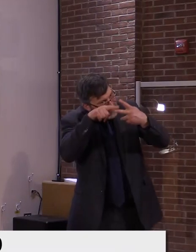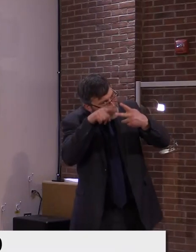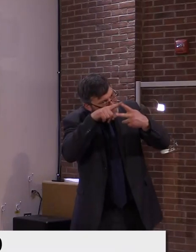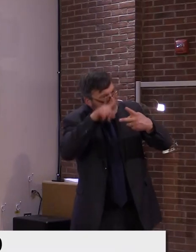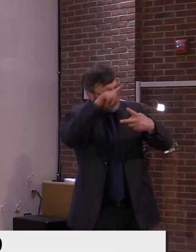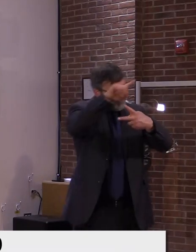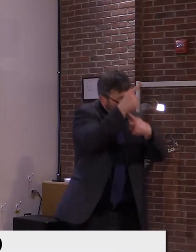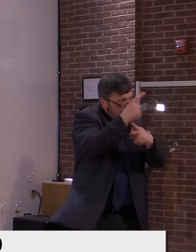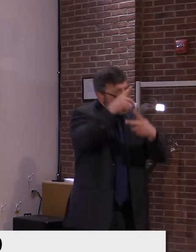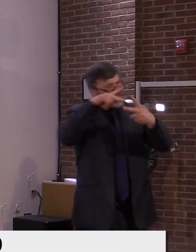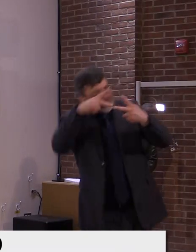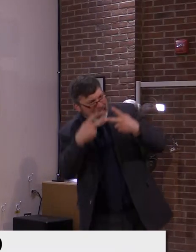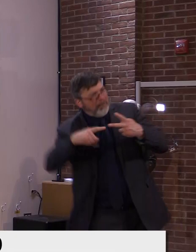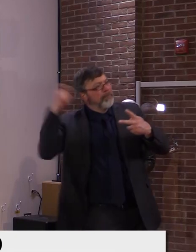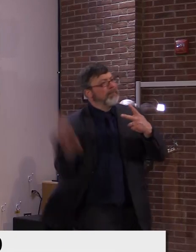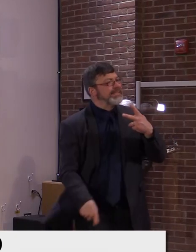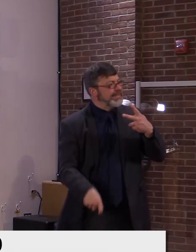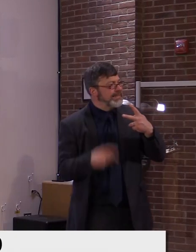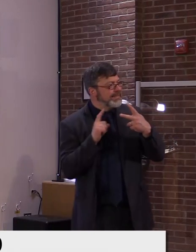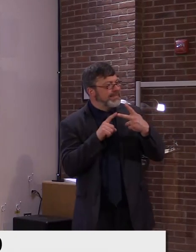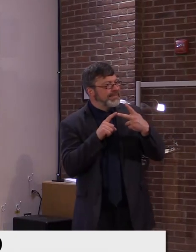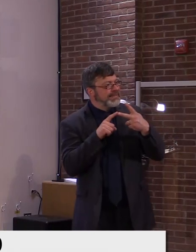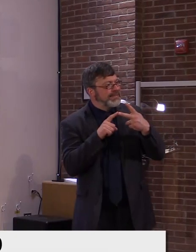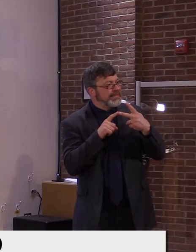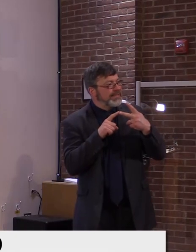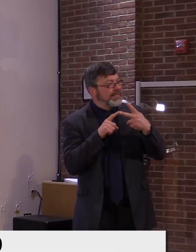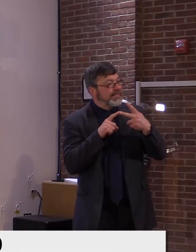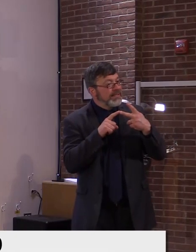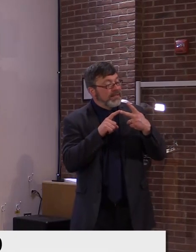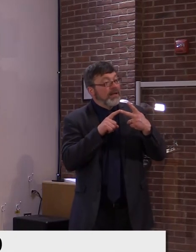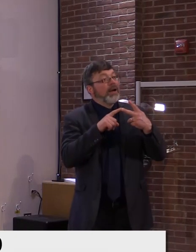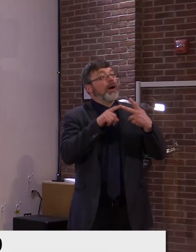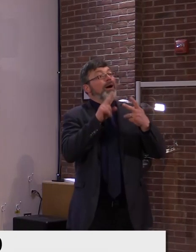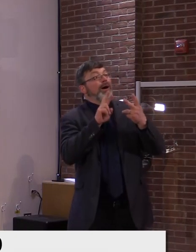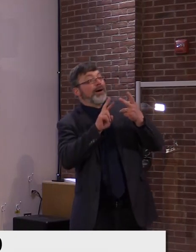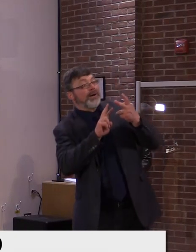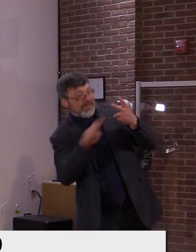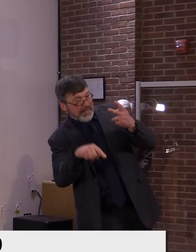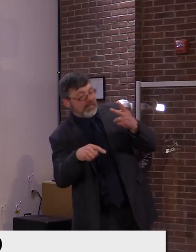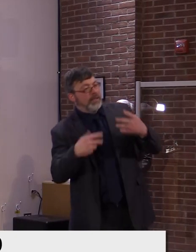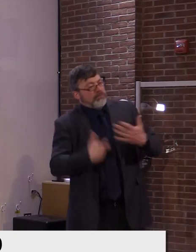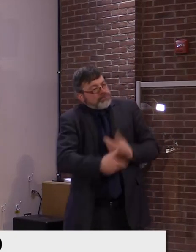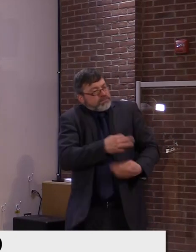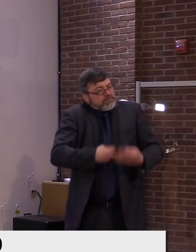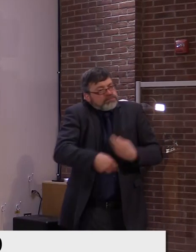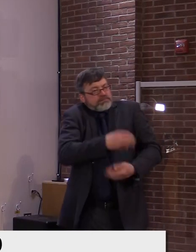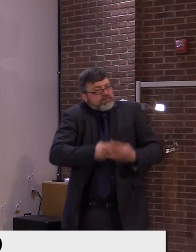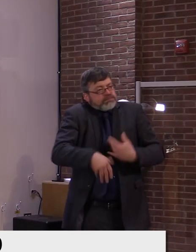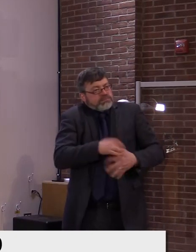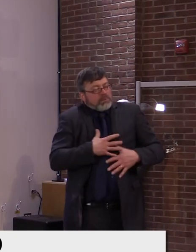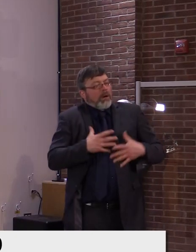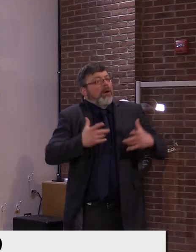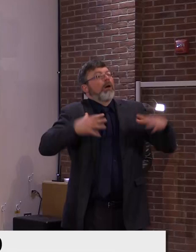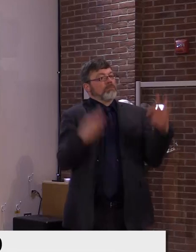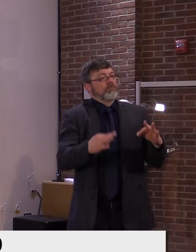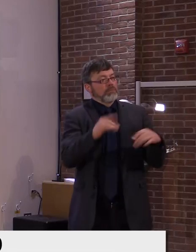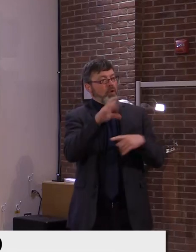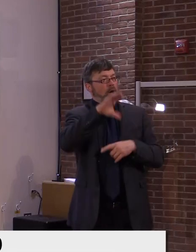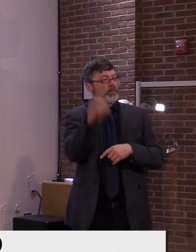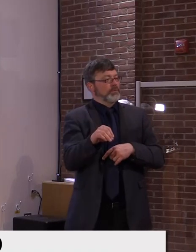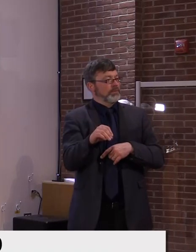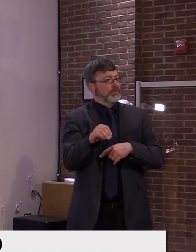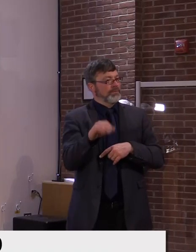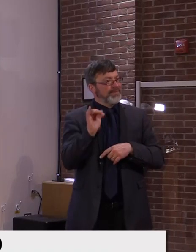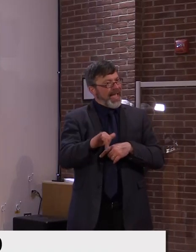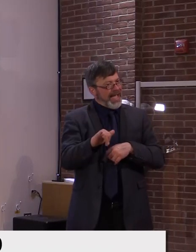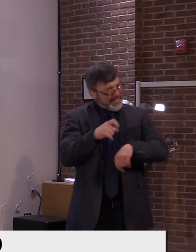the prevention, and count down the days for when you can get out there and safely enjoy everything you've been missing, knowing